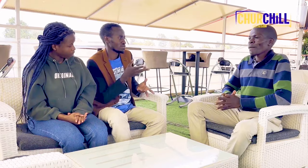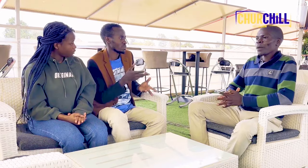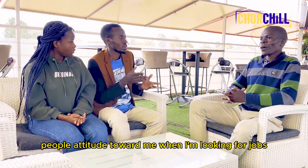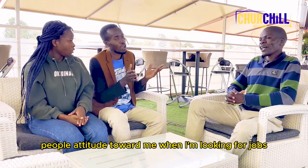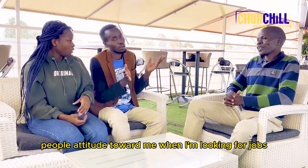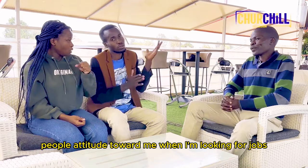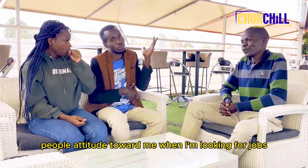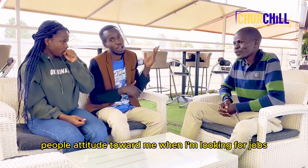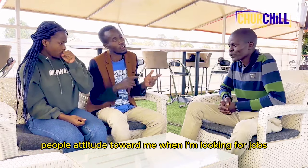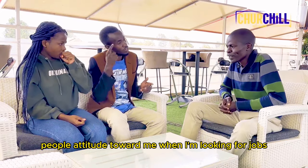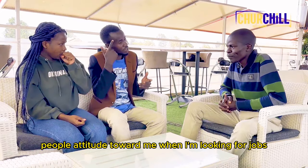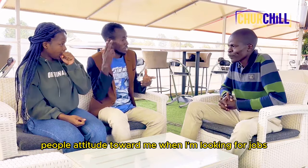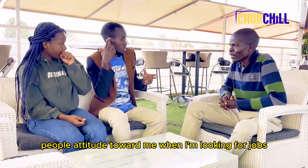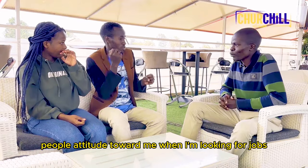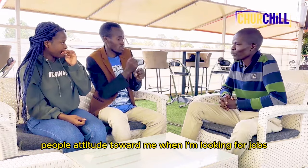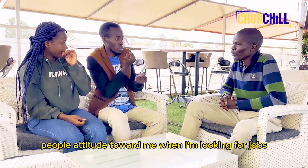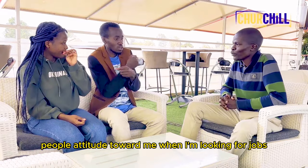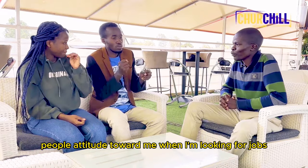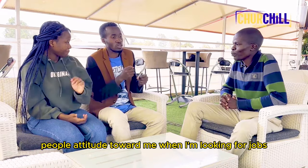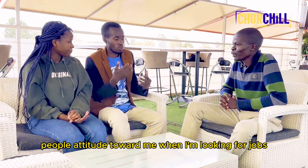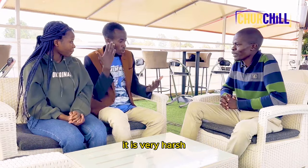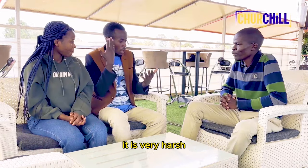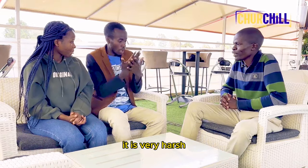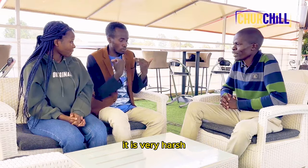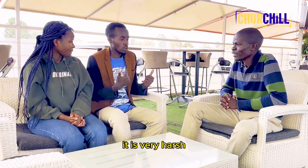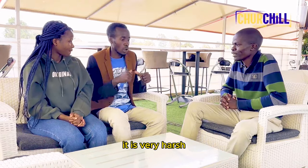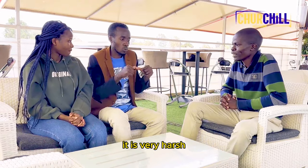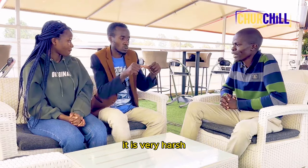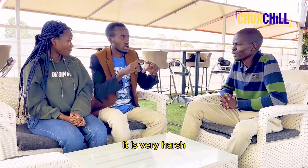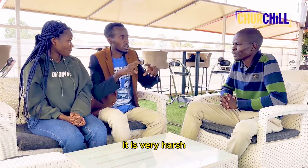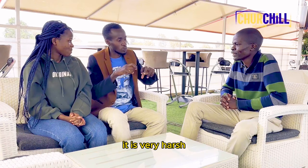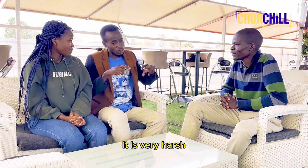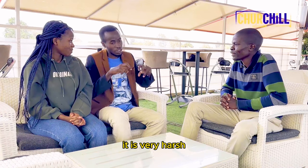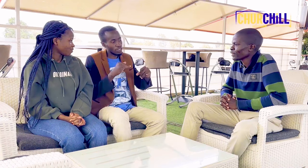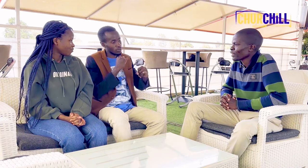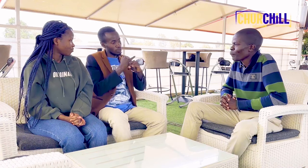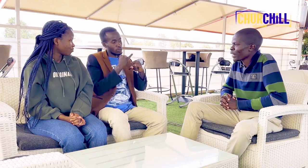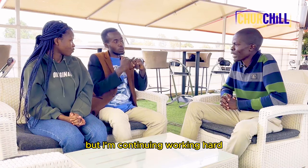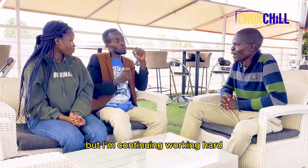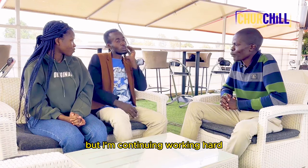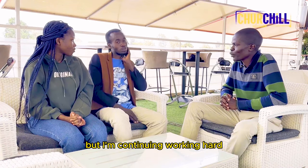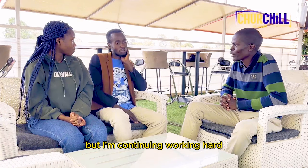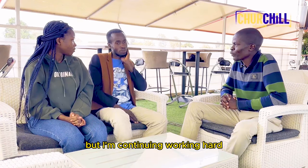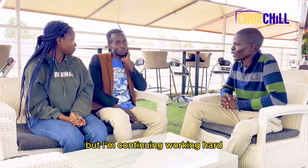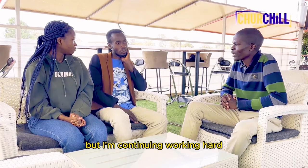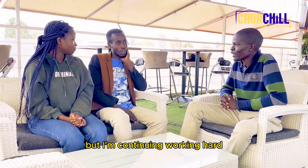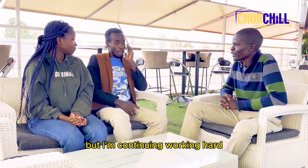People's attitude towards me when I'm looking for a job, it is very harsh. But I'm continuing working hard.